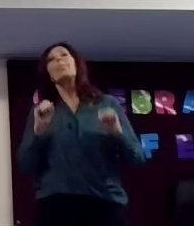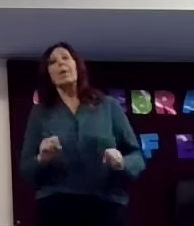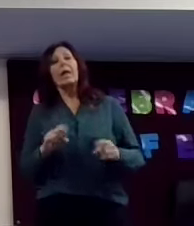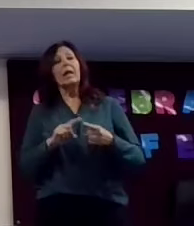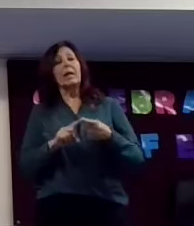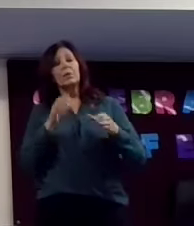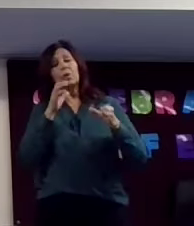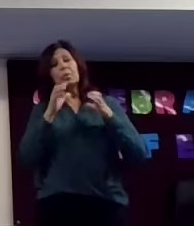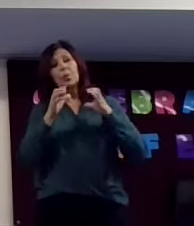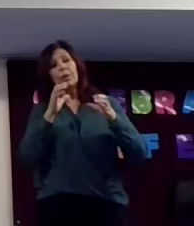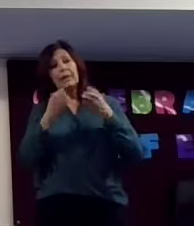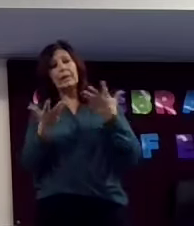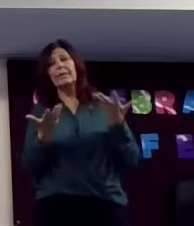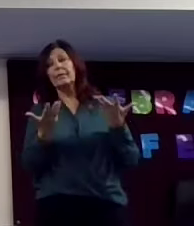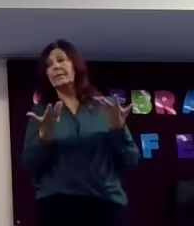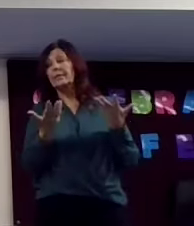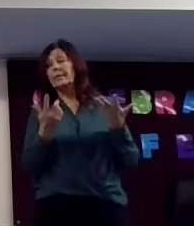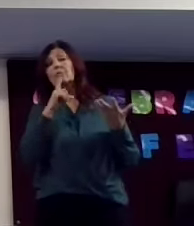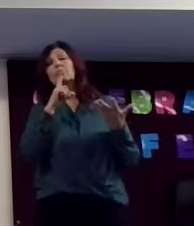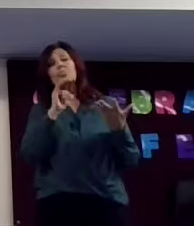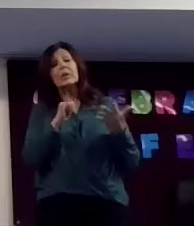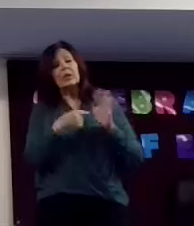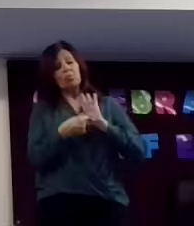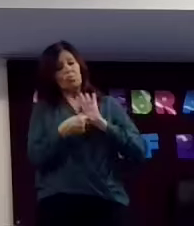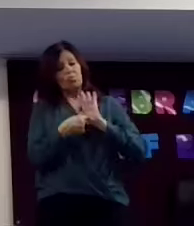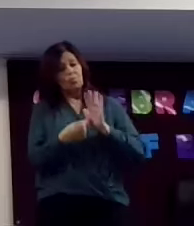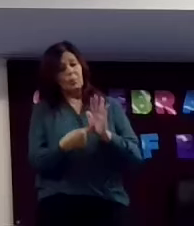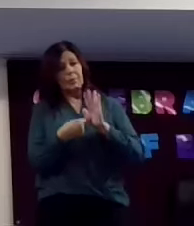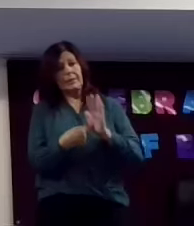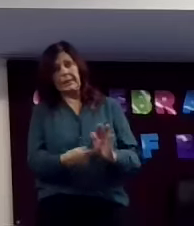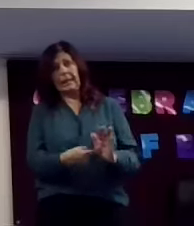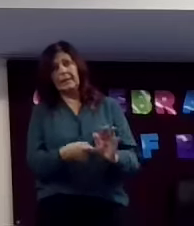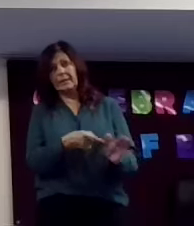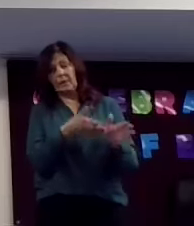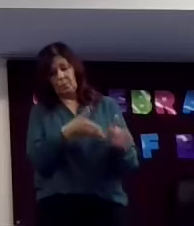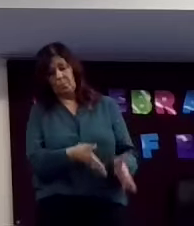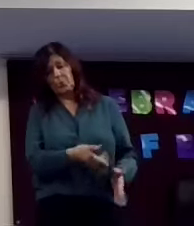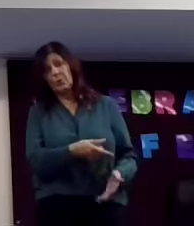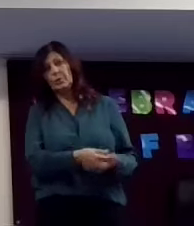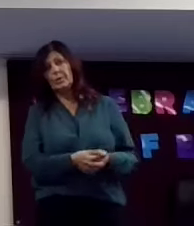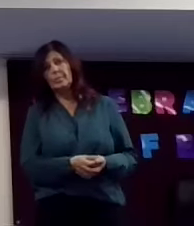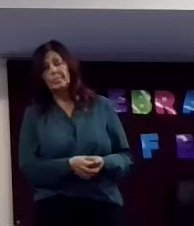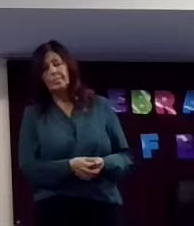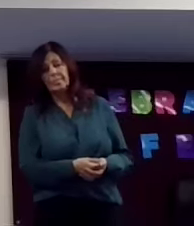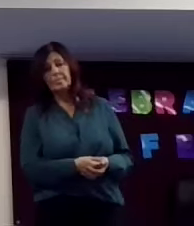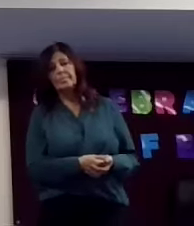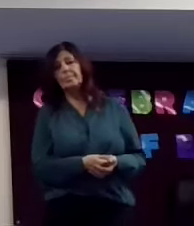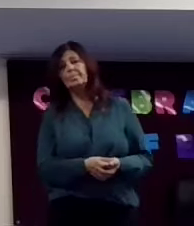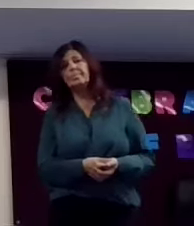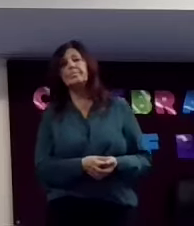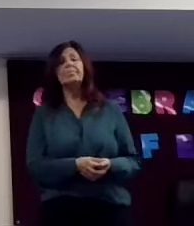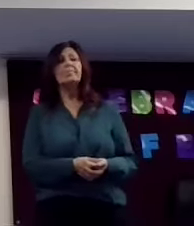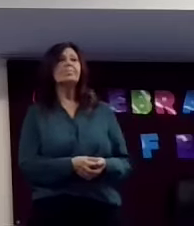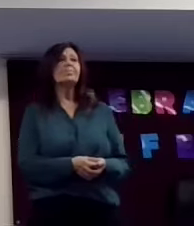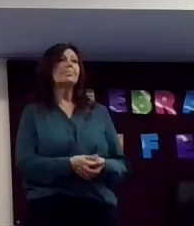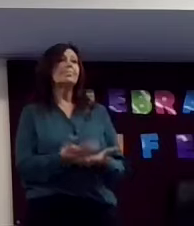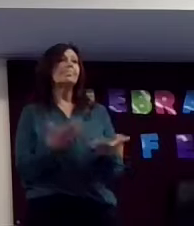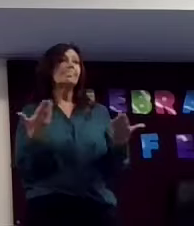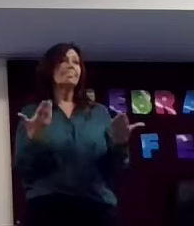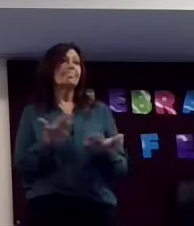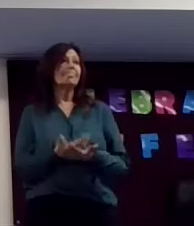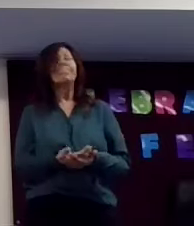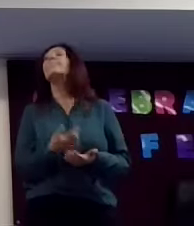to communicate and truly represent the interests of those individuals. You